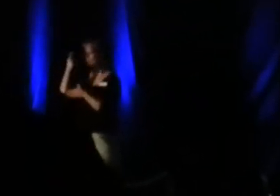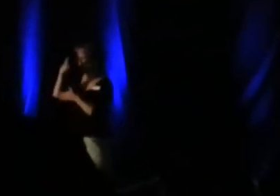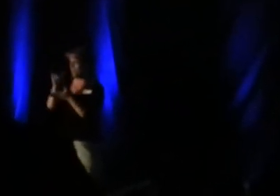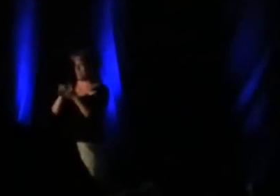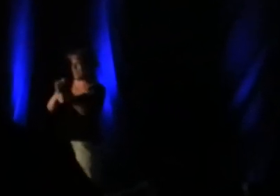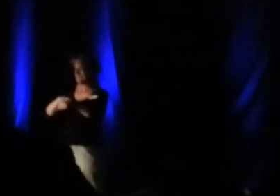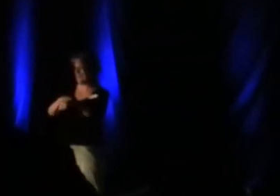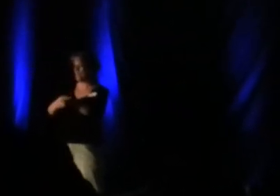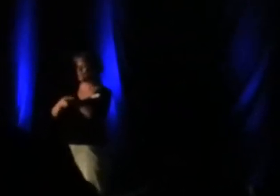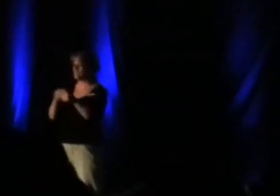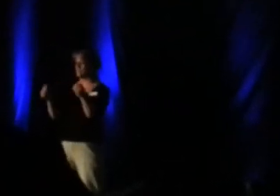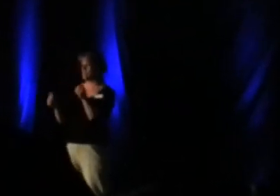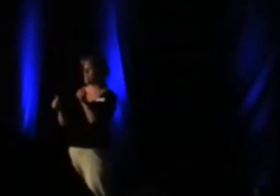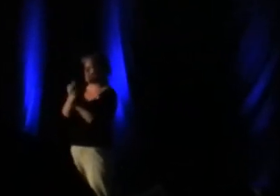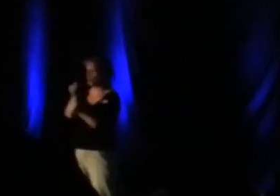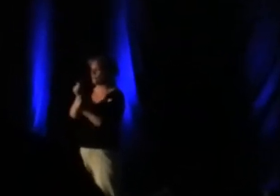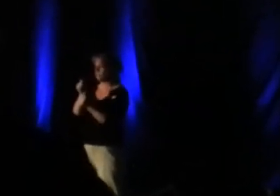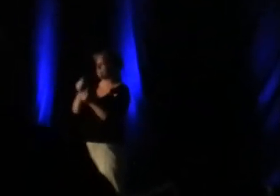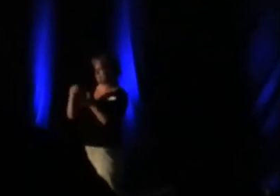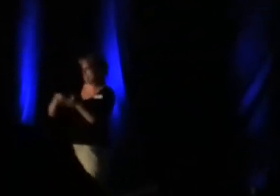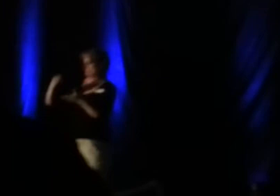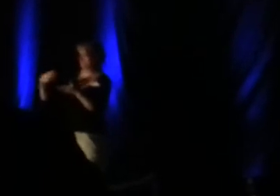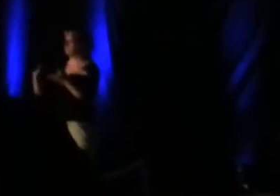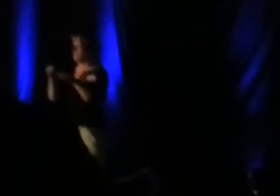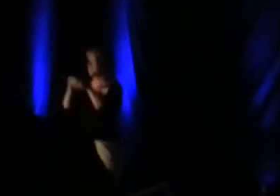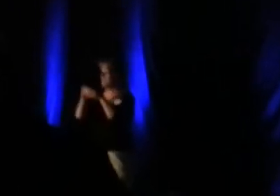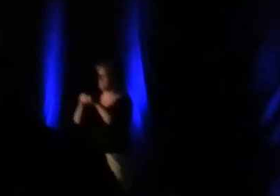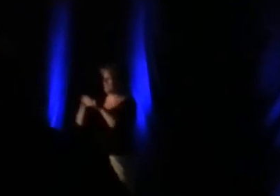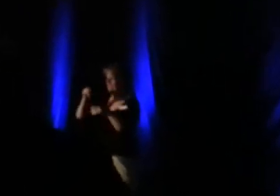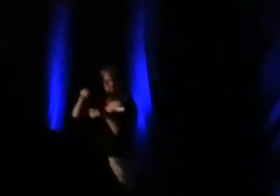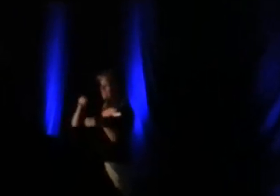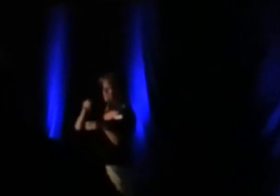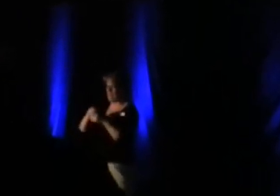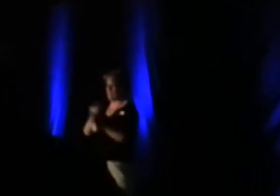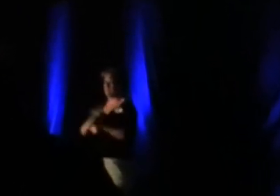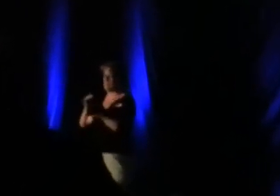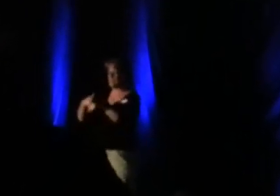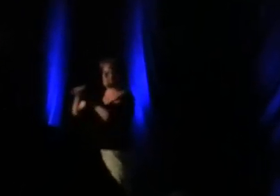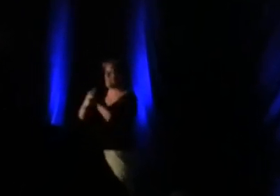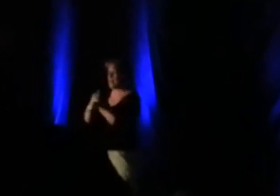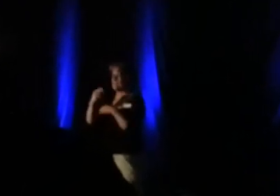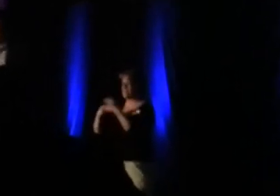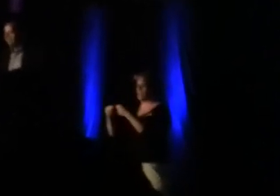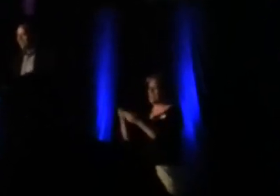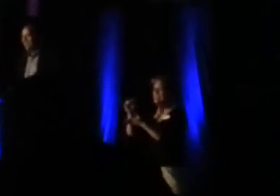largest investment in the park's history. The 2009 season brought us Diamondback,